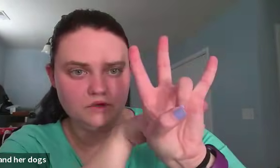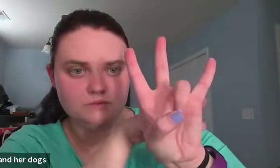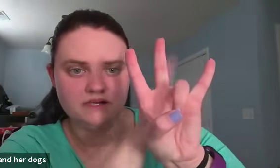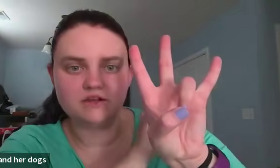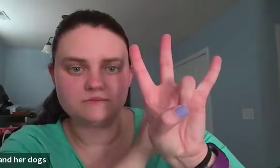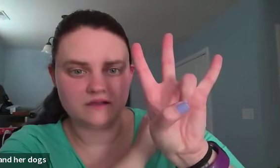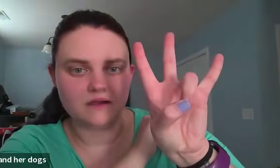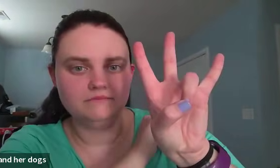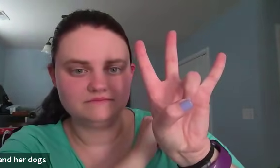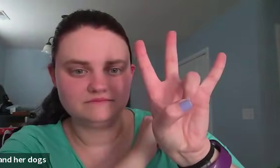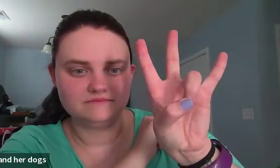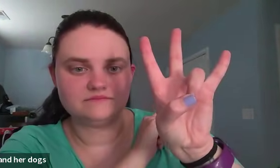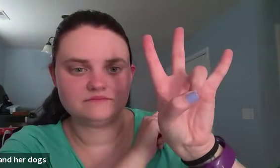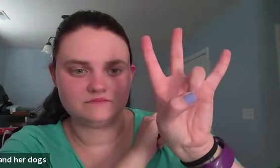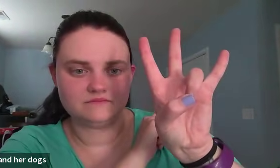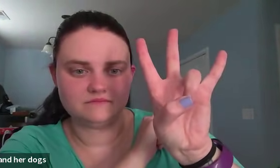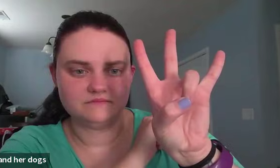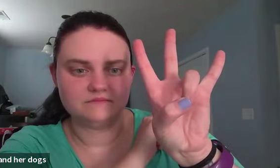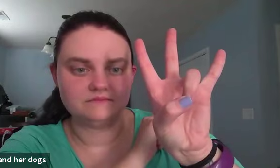while your pinky goes back up.